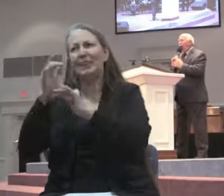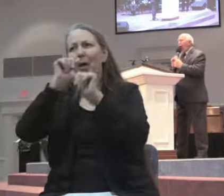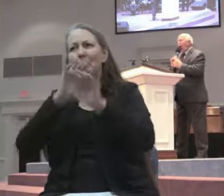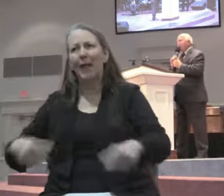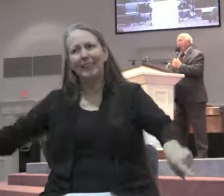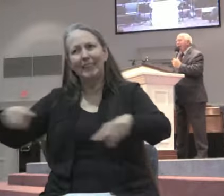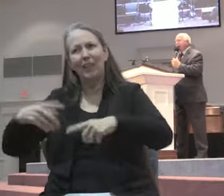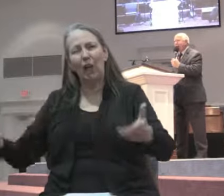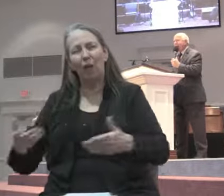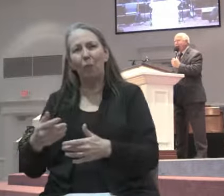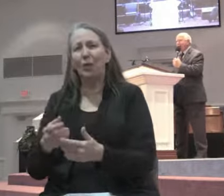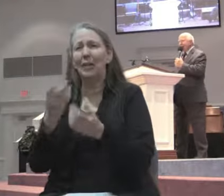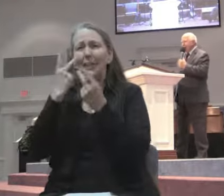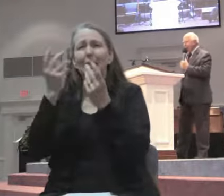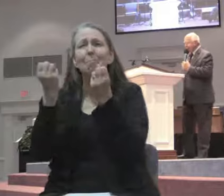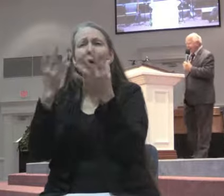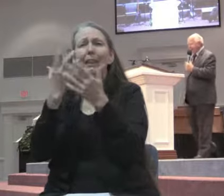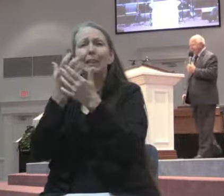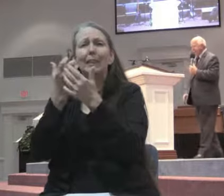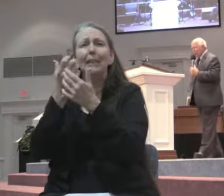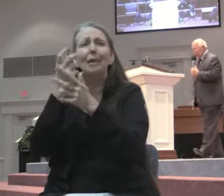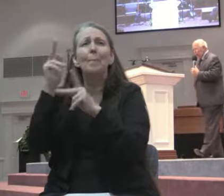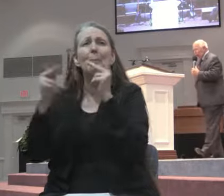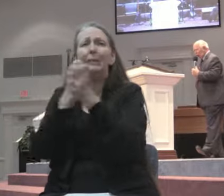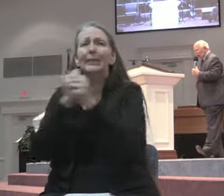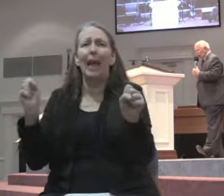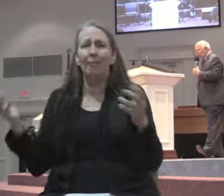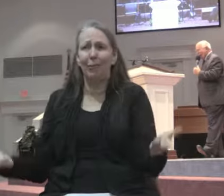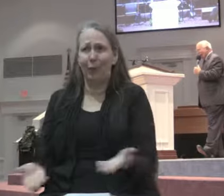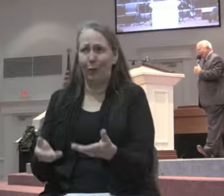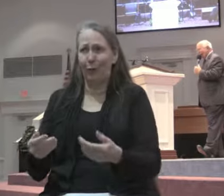Hallelujah. Oh, praise God.